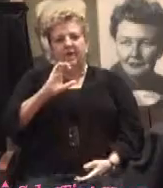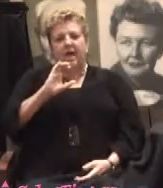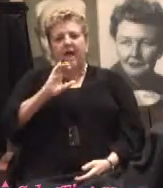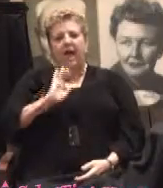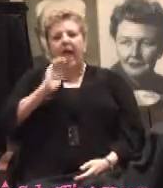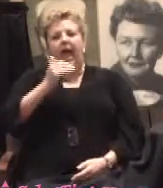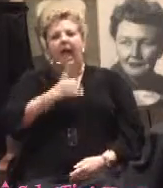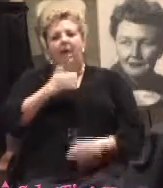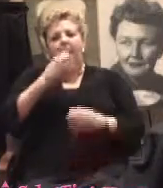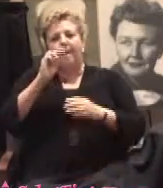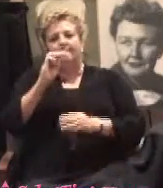And,